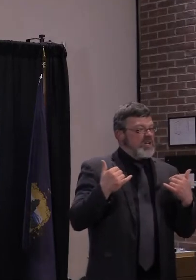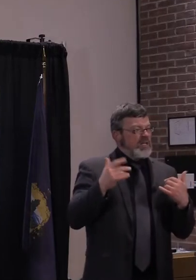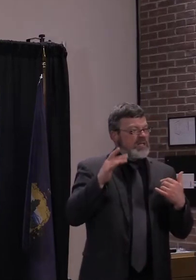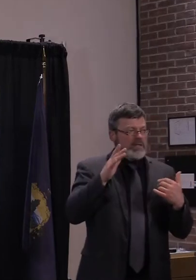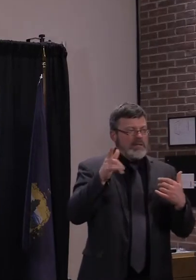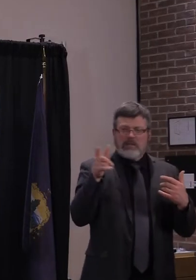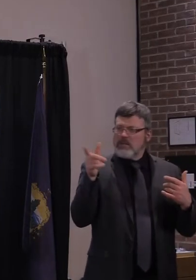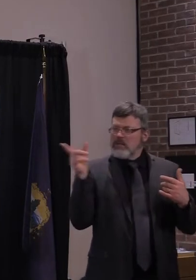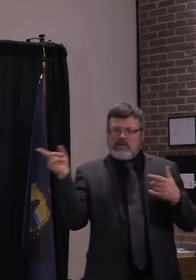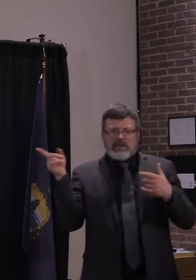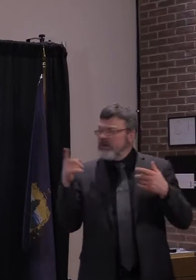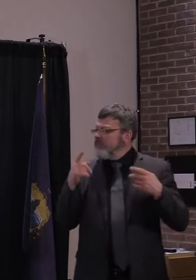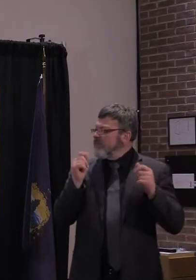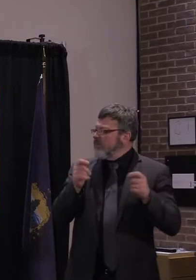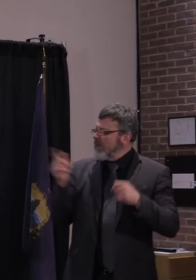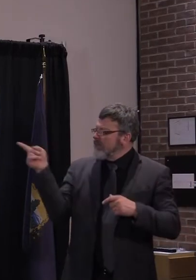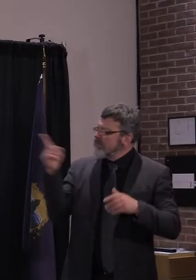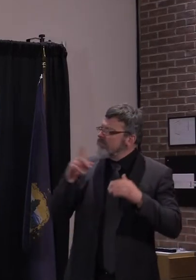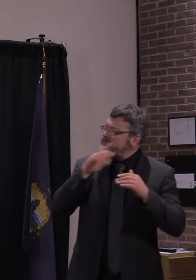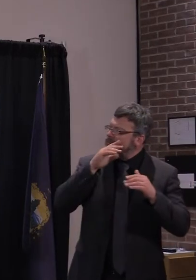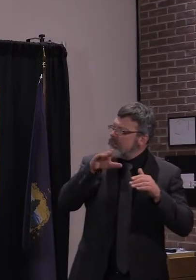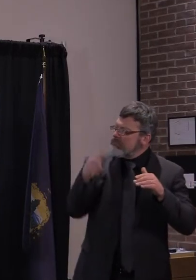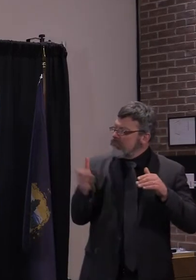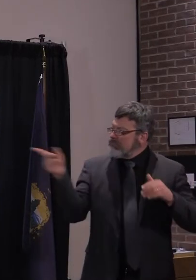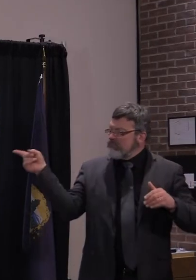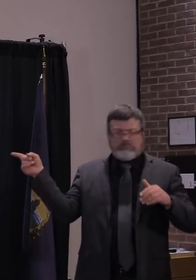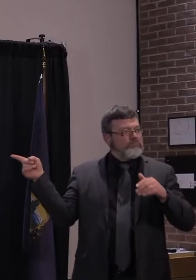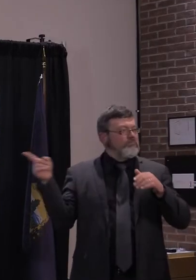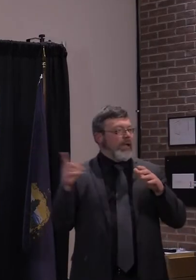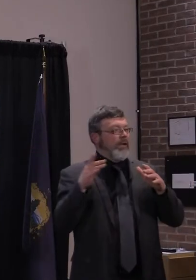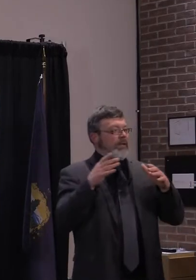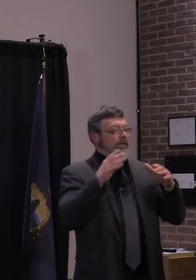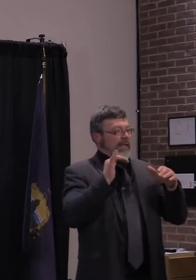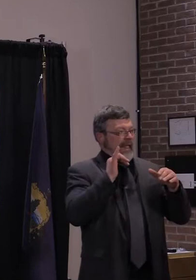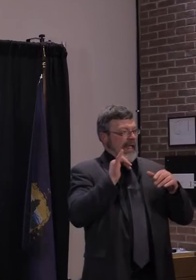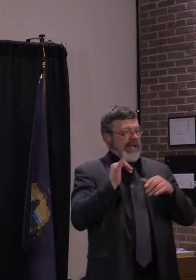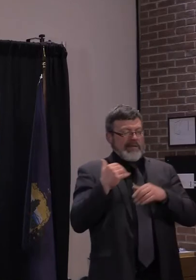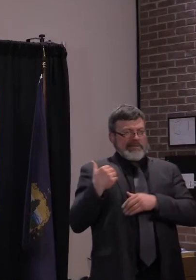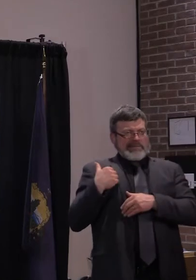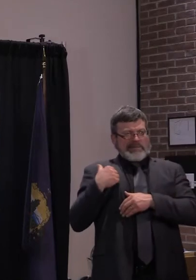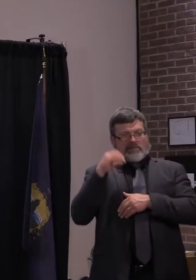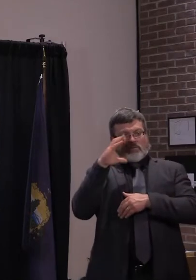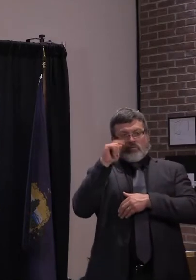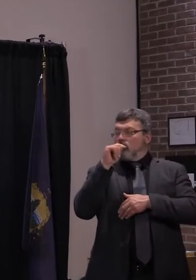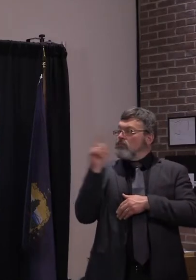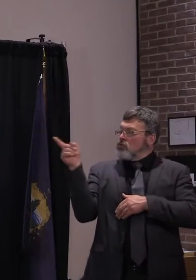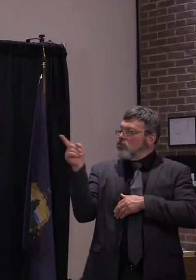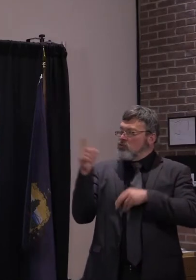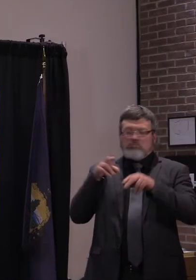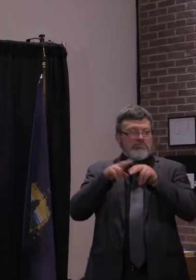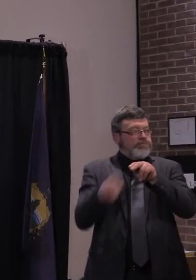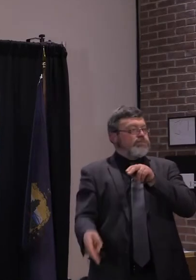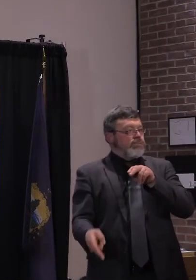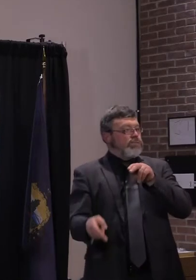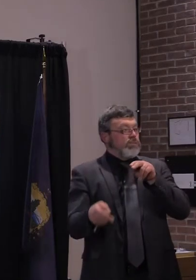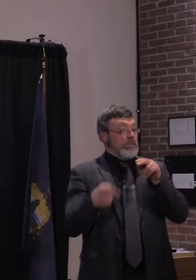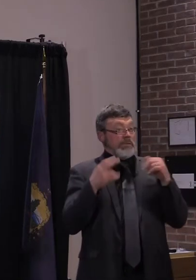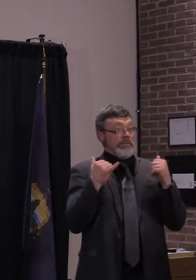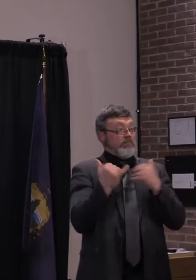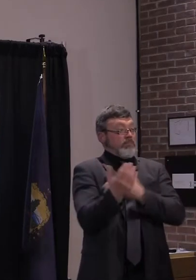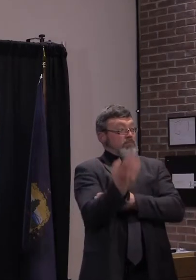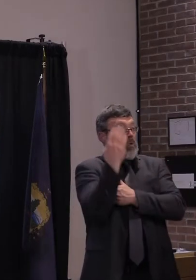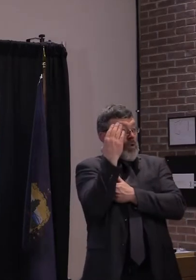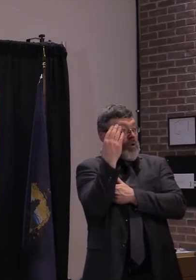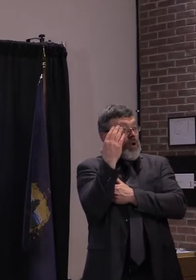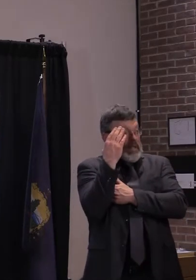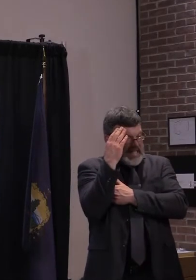the lowest level since last October. On this morning's count, first time in a long time